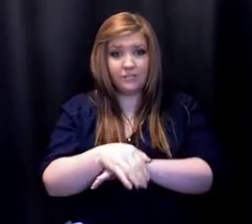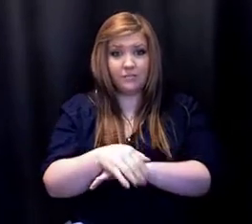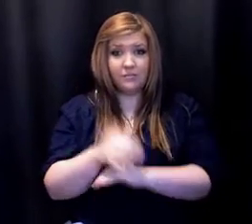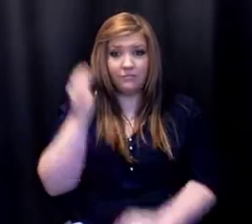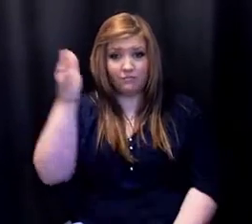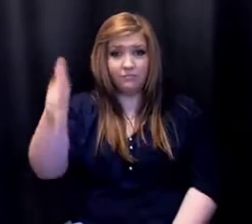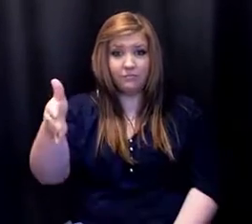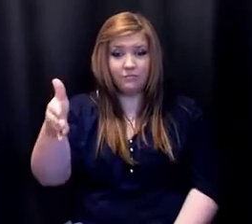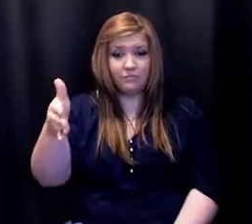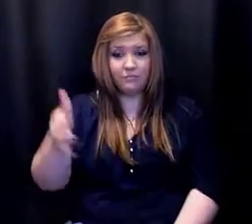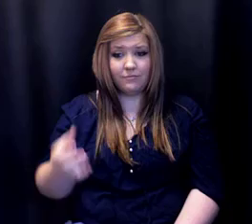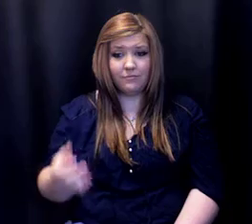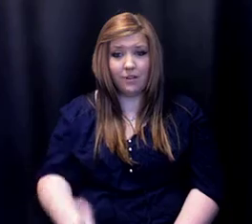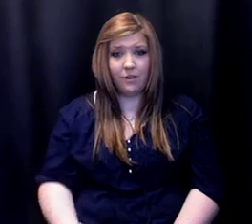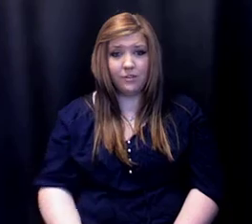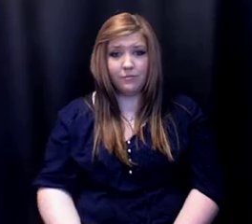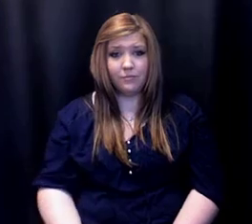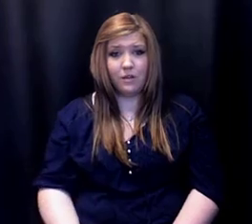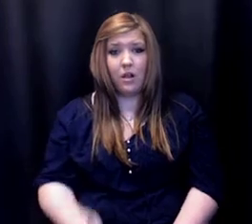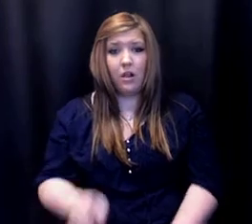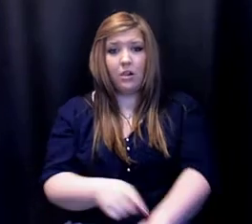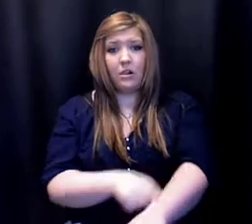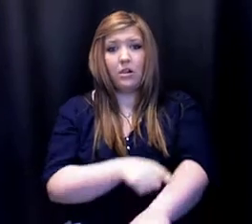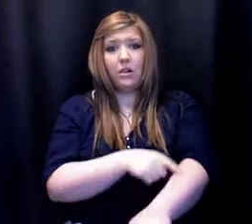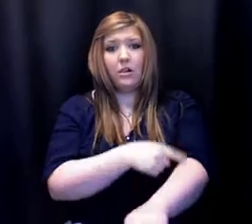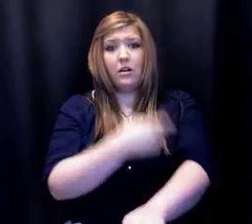It was a long trip, but planned well,